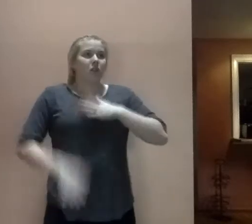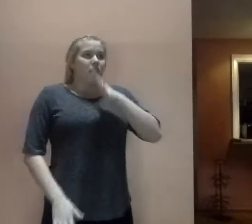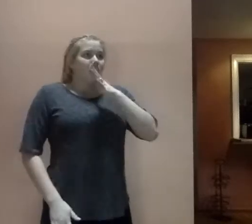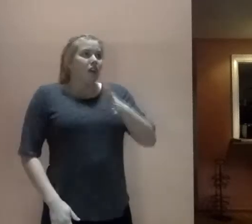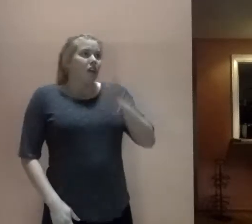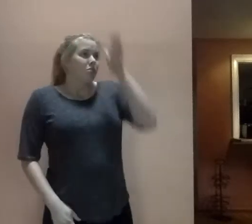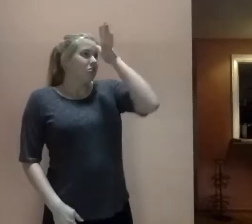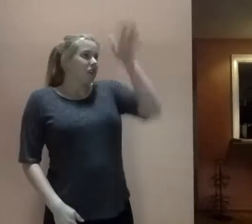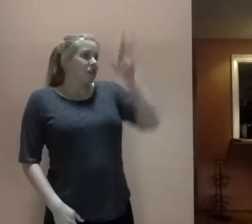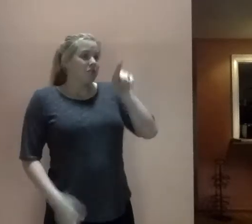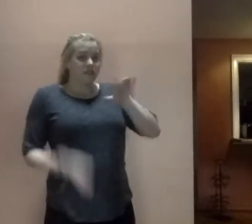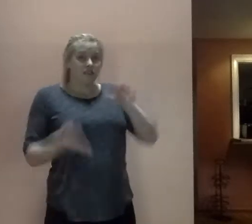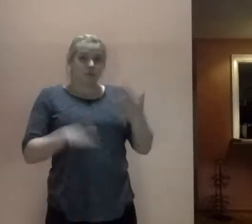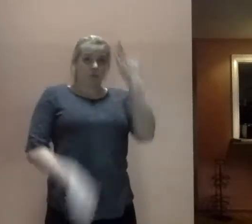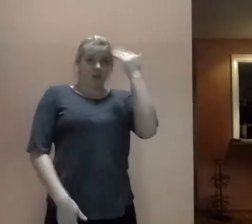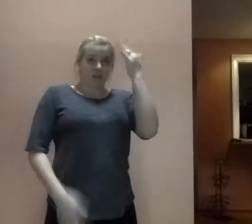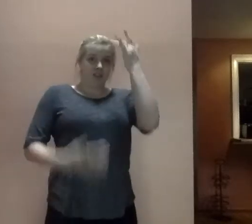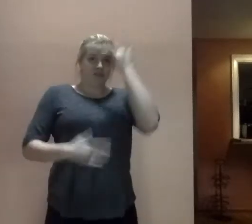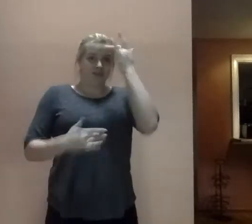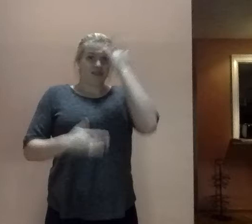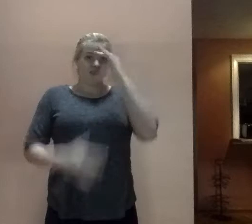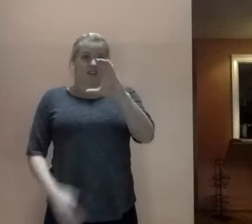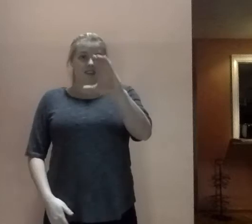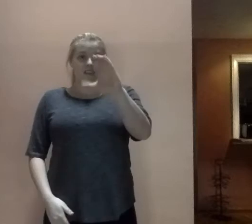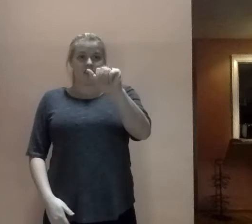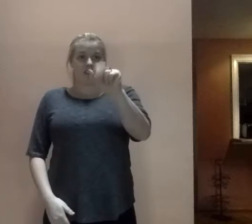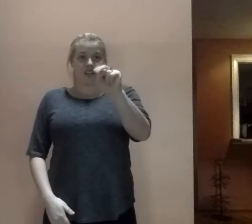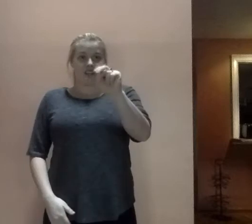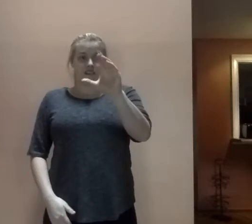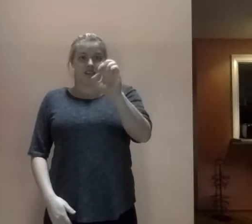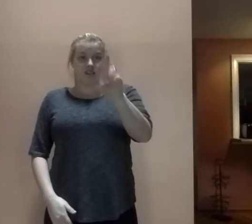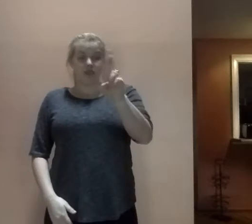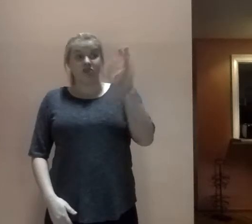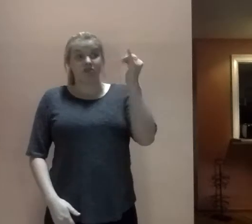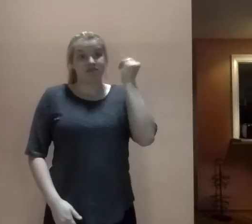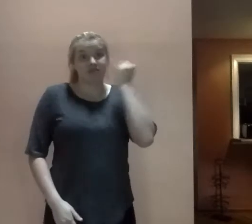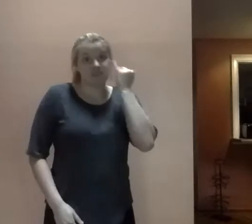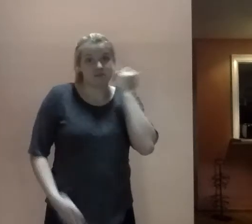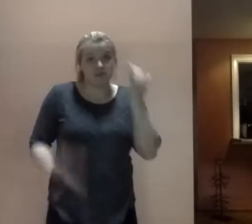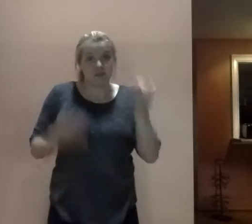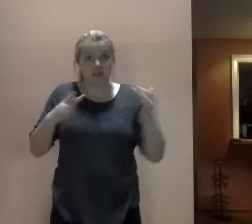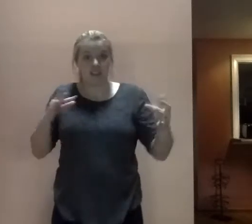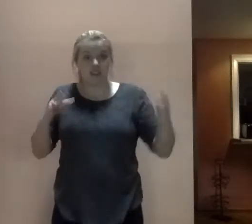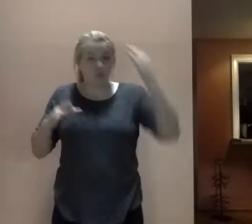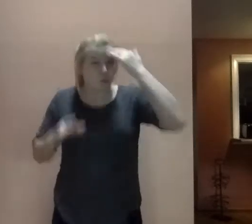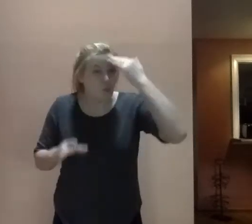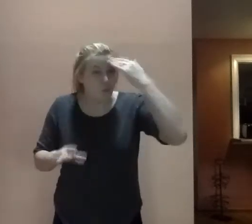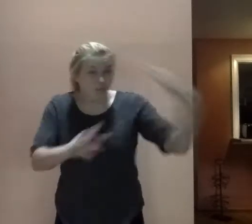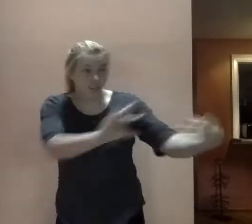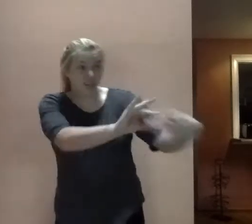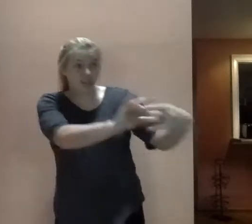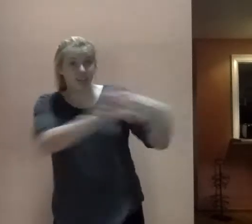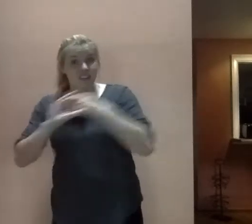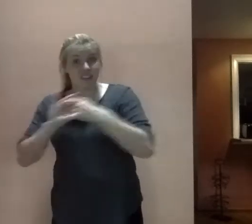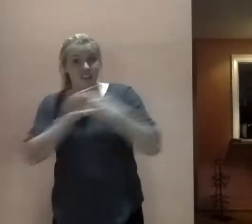cancer. I wondered if things would have been different had they known the link between diet and this terrible disease. In the U.S., 1 out of every 4 deaths